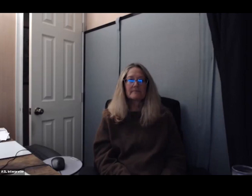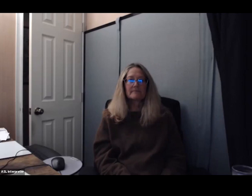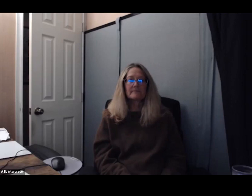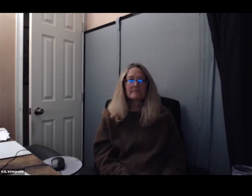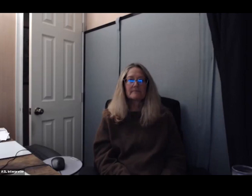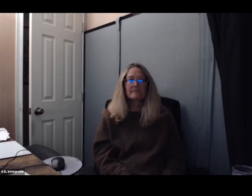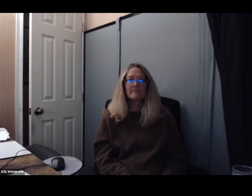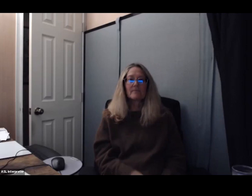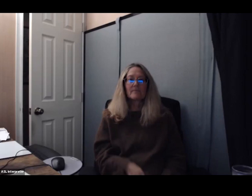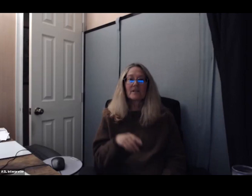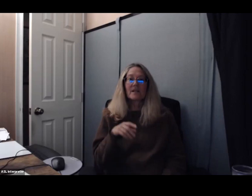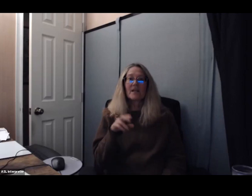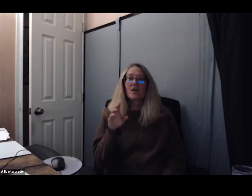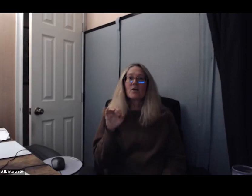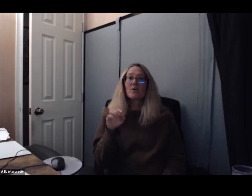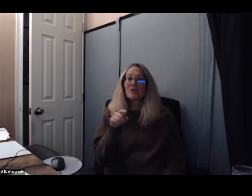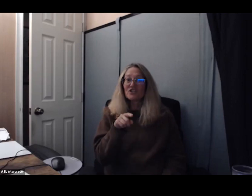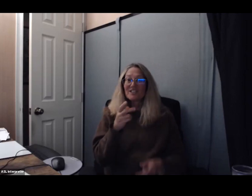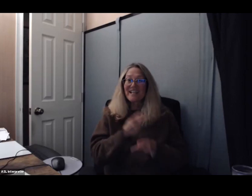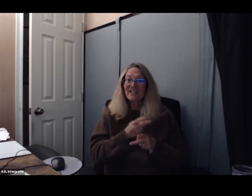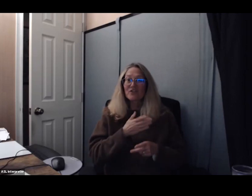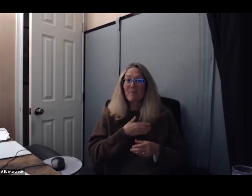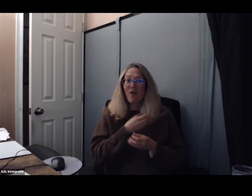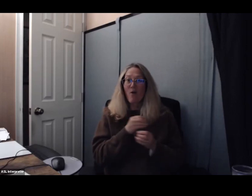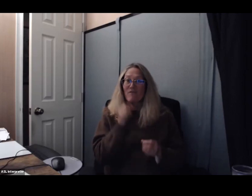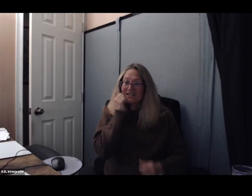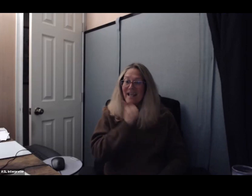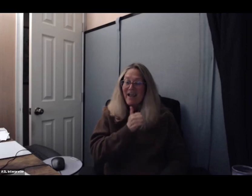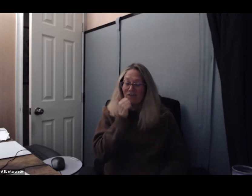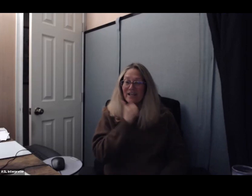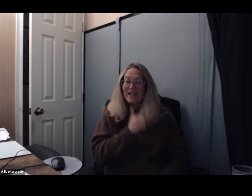Brenda takes care of my office every day.